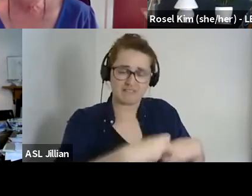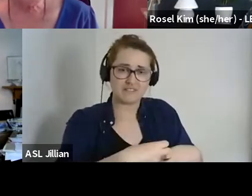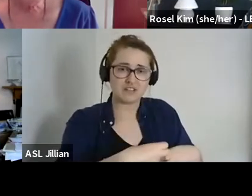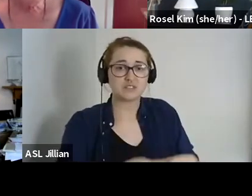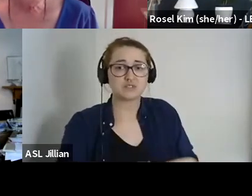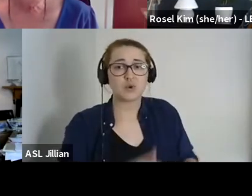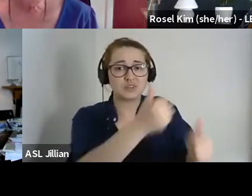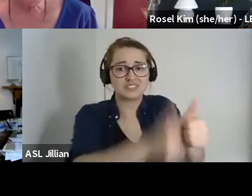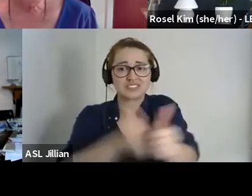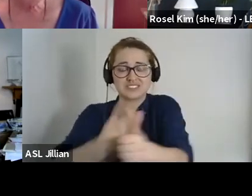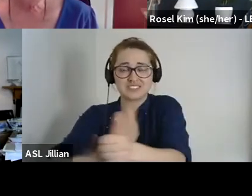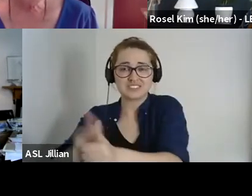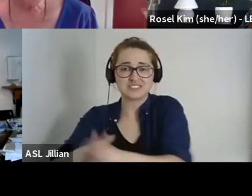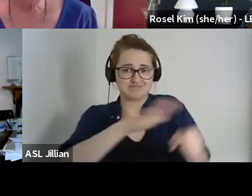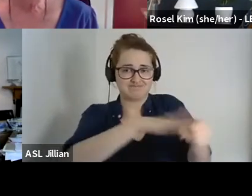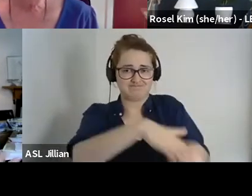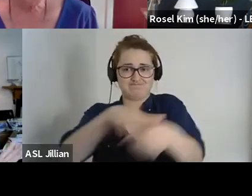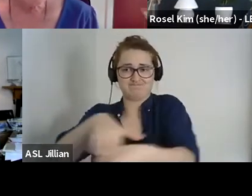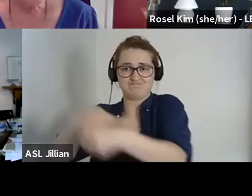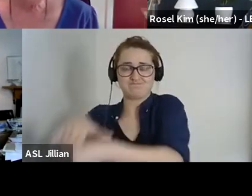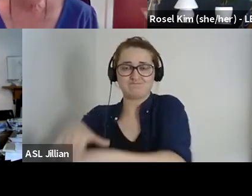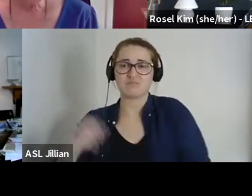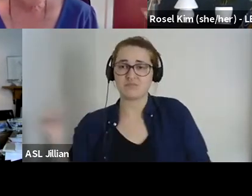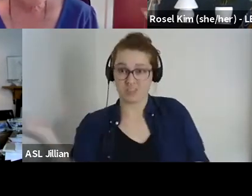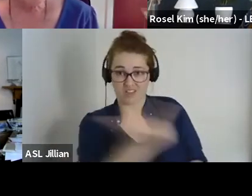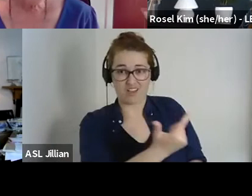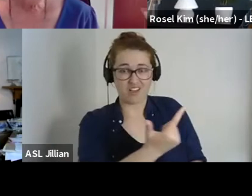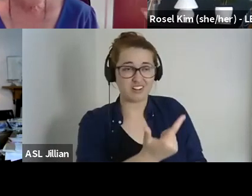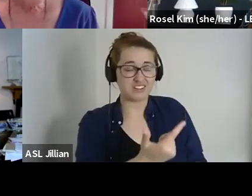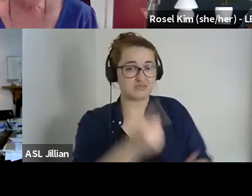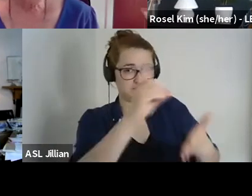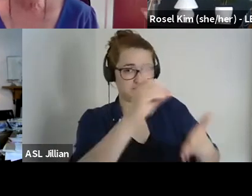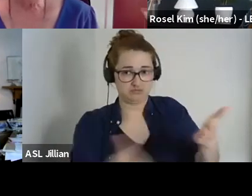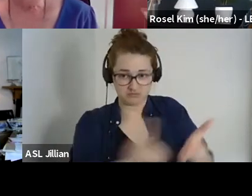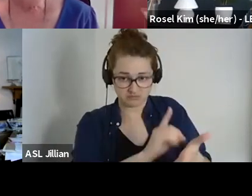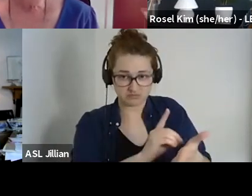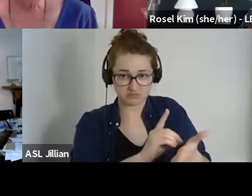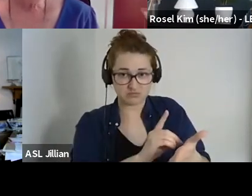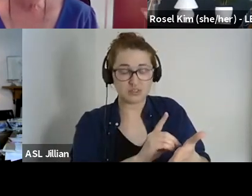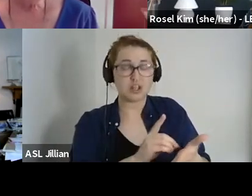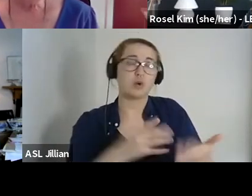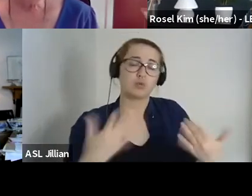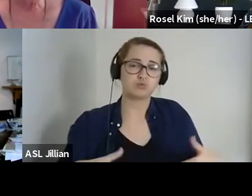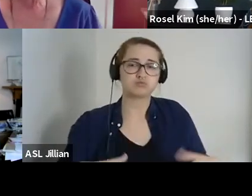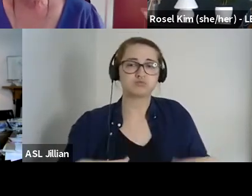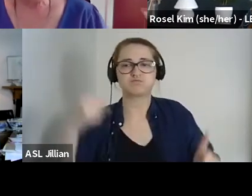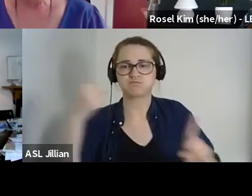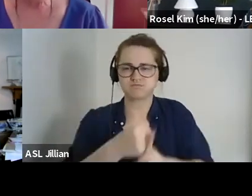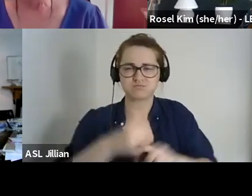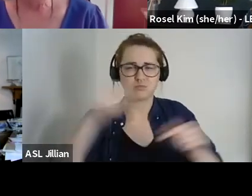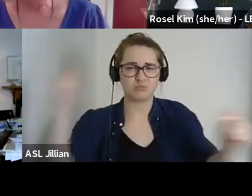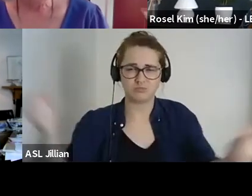individually, racism, sexism, heteronormative, all of them are forms of discrimination that have caused great harm to